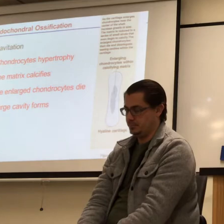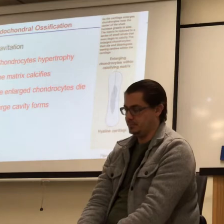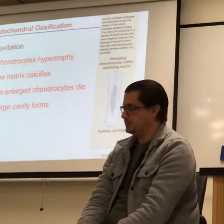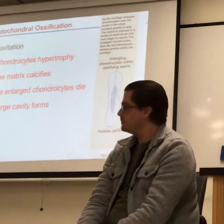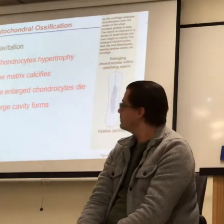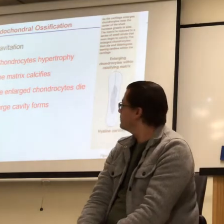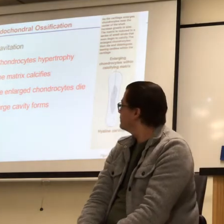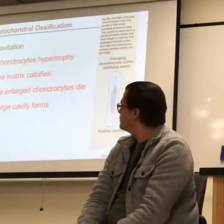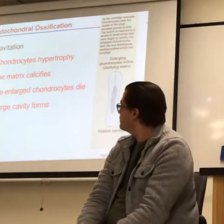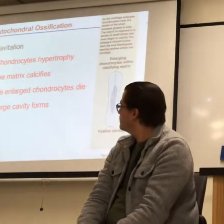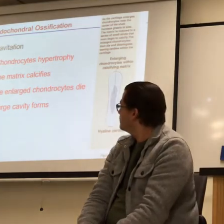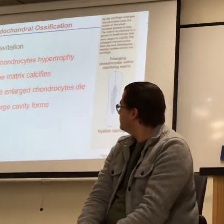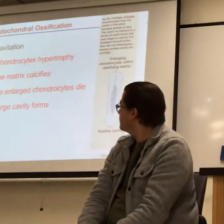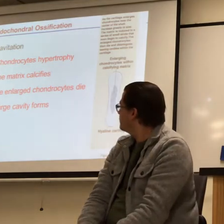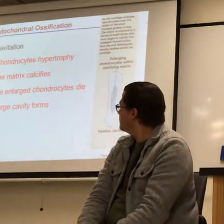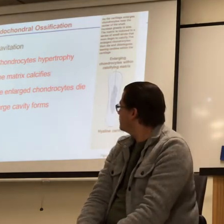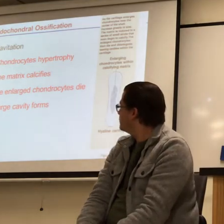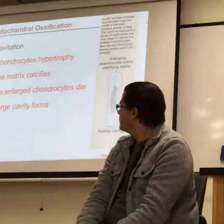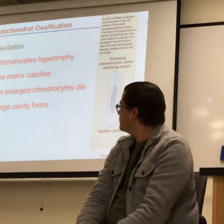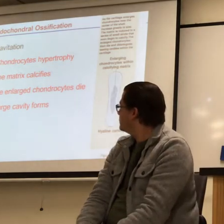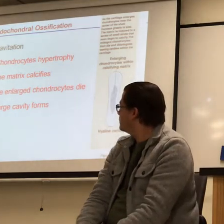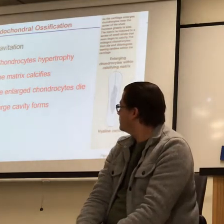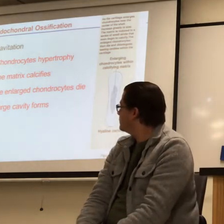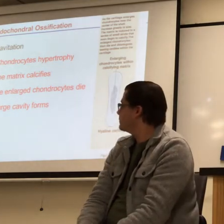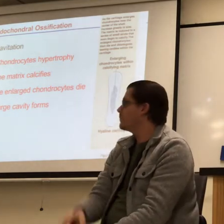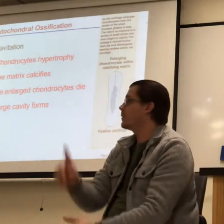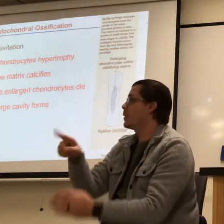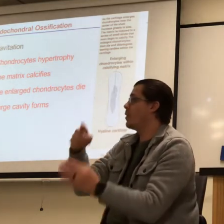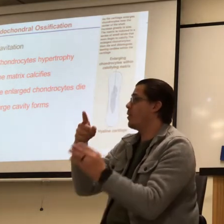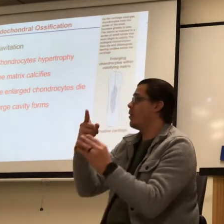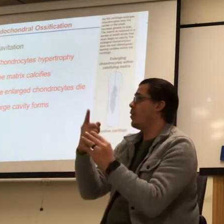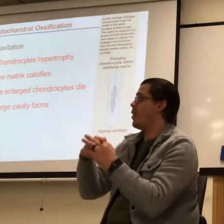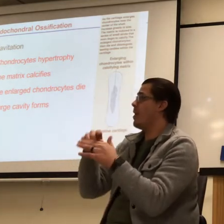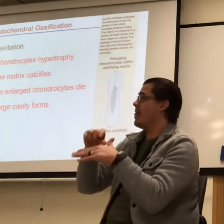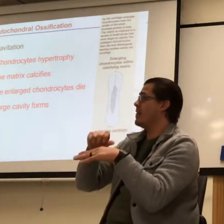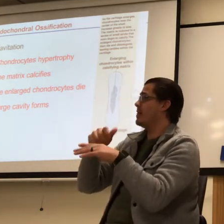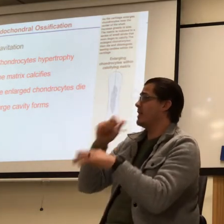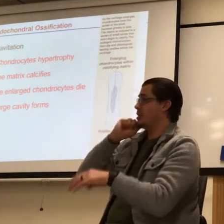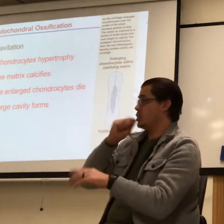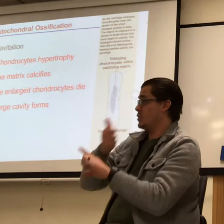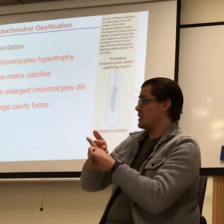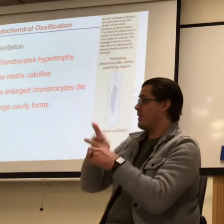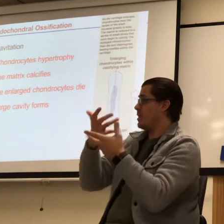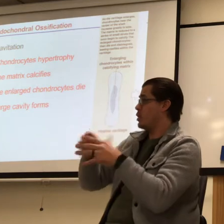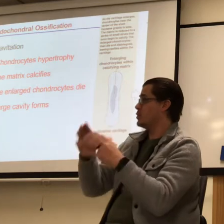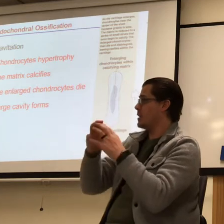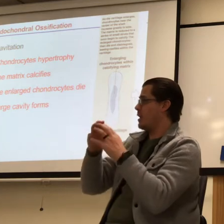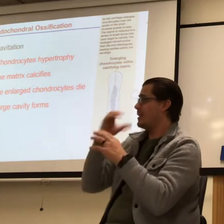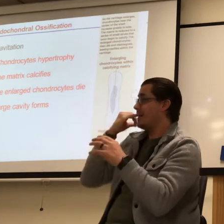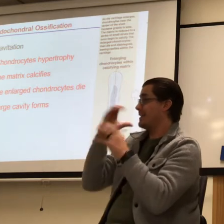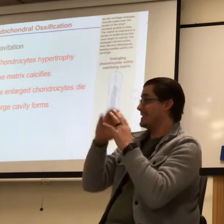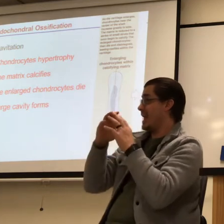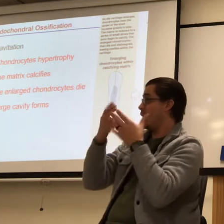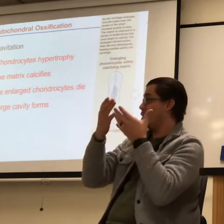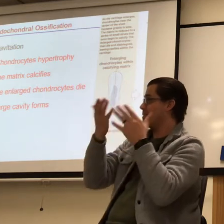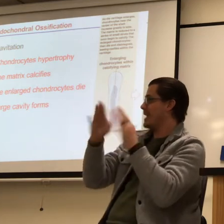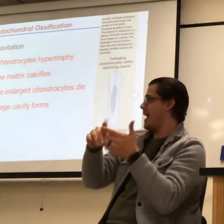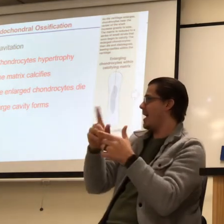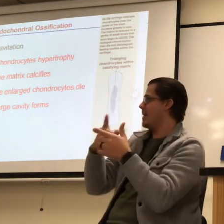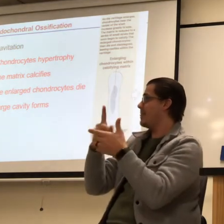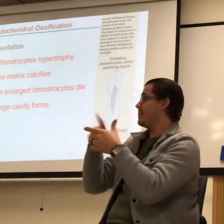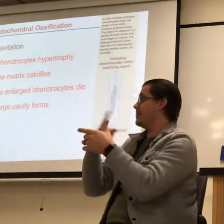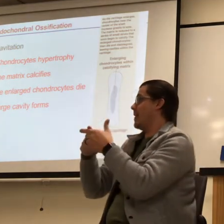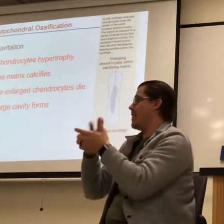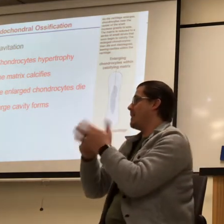Chondrocytes die. Now, when the tissue loses its cells, if the cells die, the tissues die. And so that's